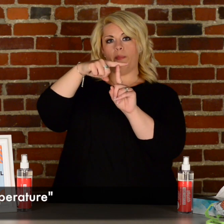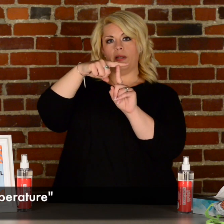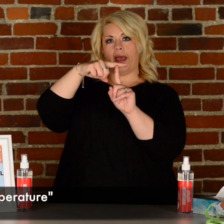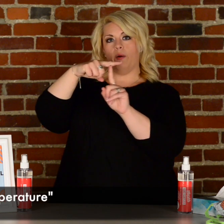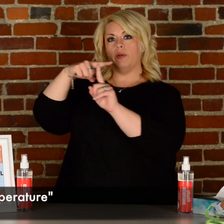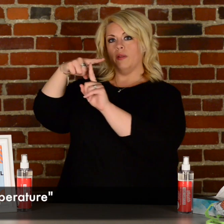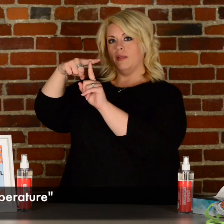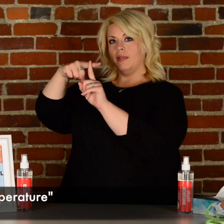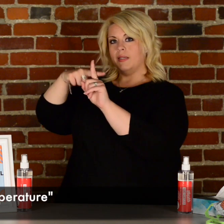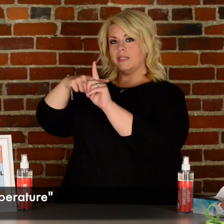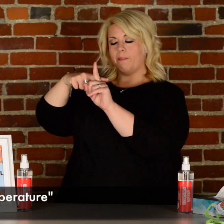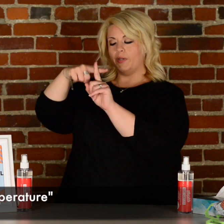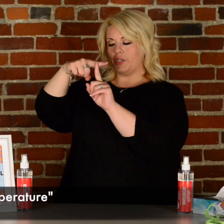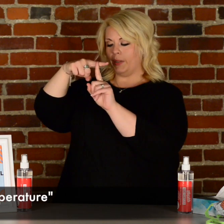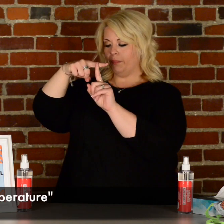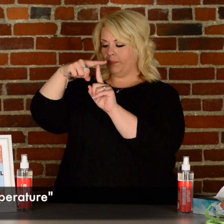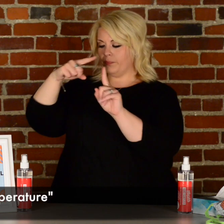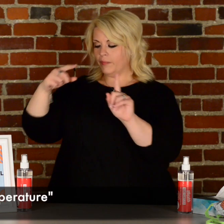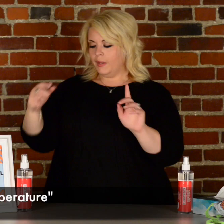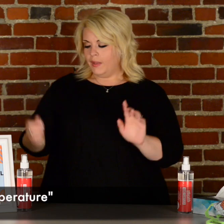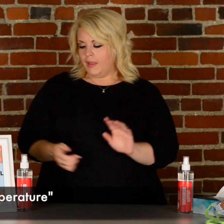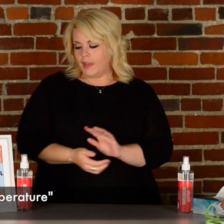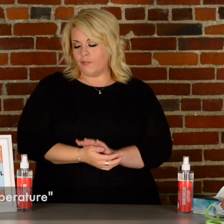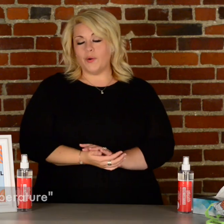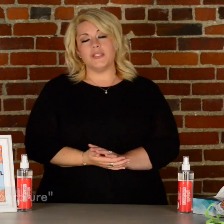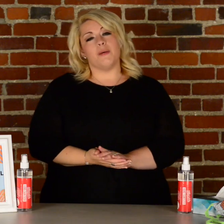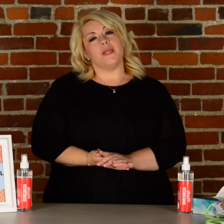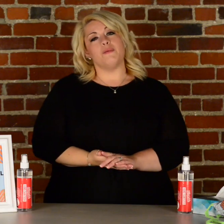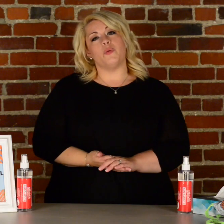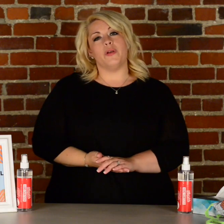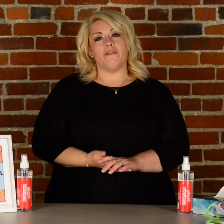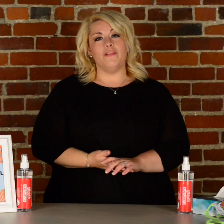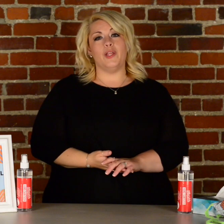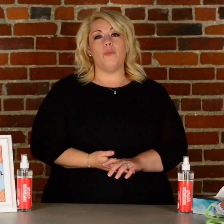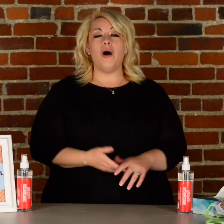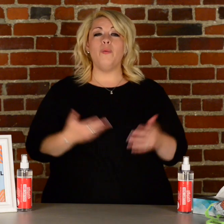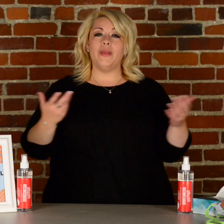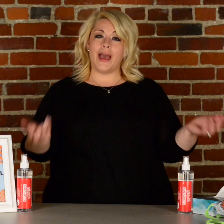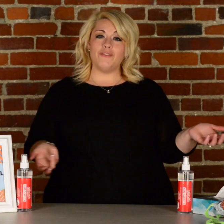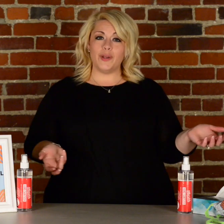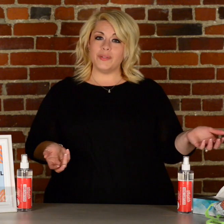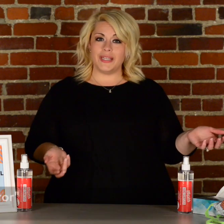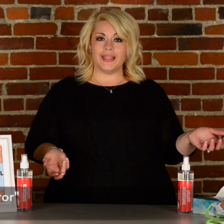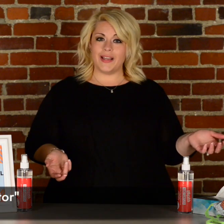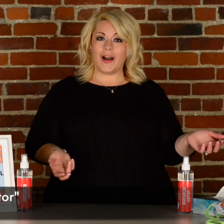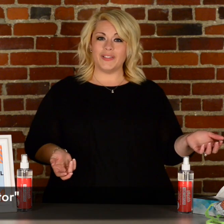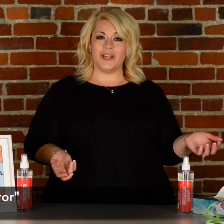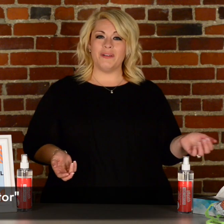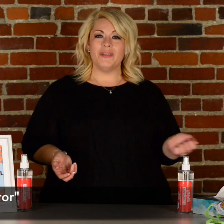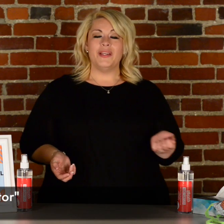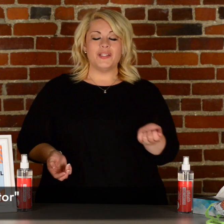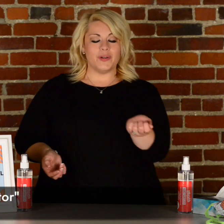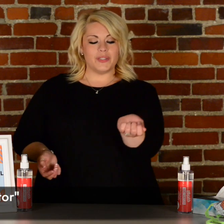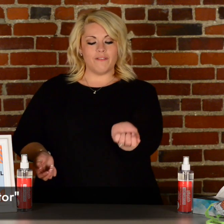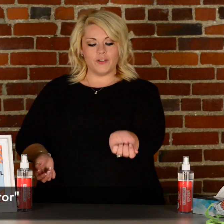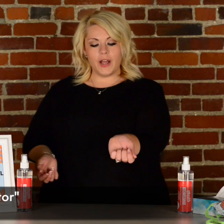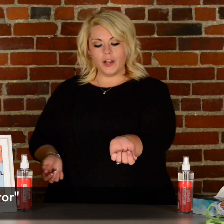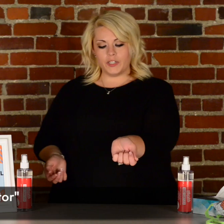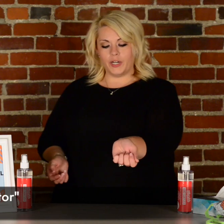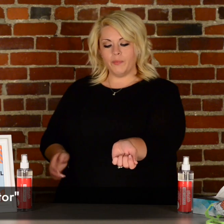and down. Temperature. And of course, sometimes when we're not feeling well, we have to go see the doctor. So our sign for doctor,